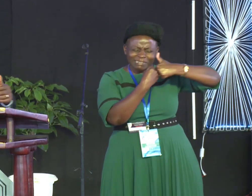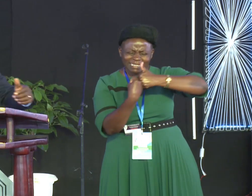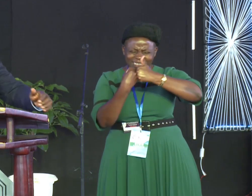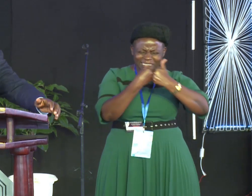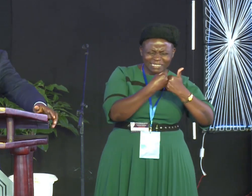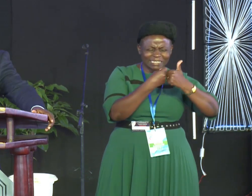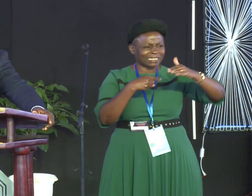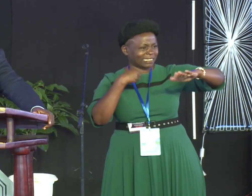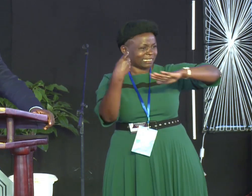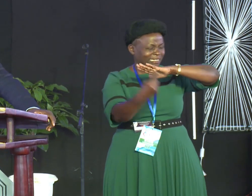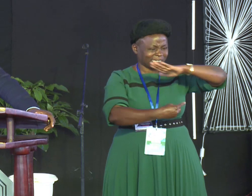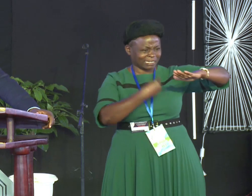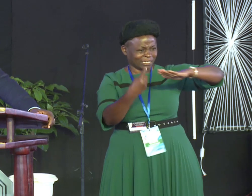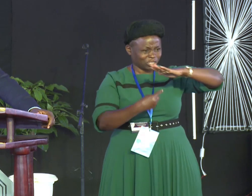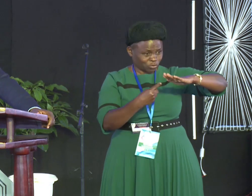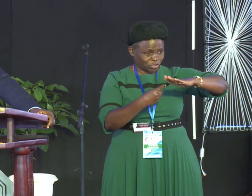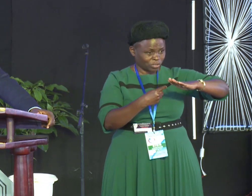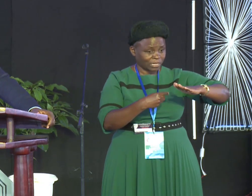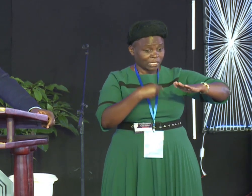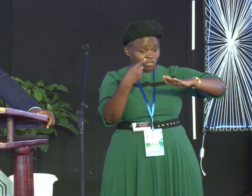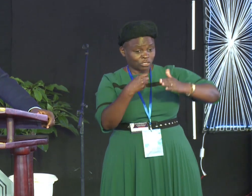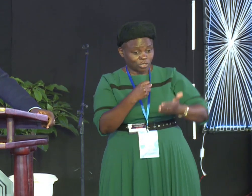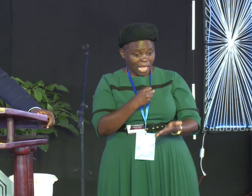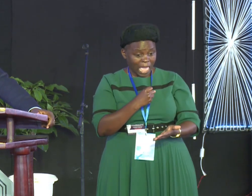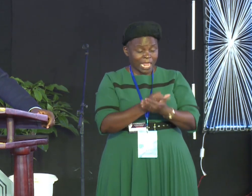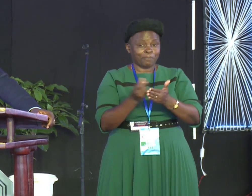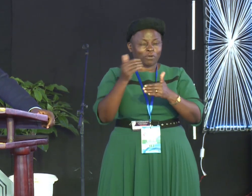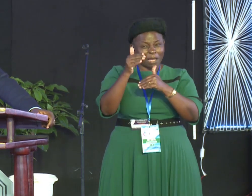word? After going through a situation that made him close unto